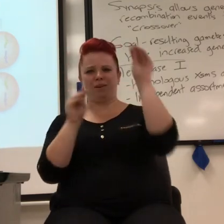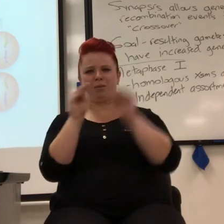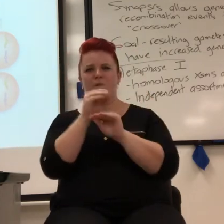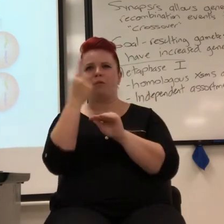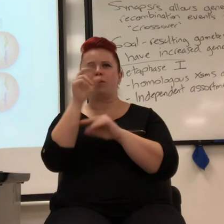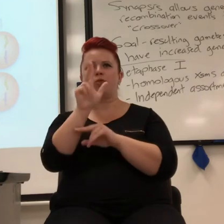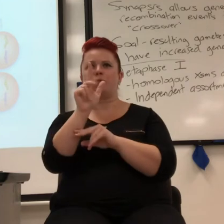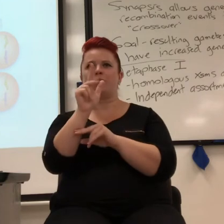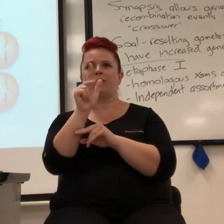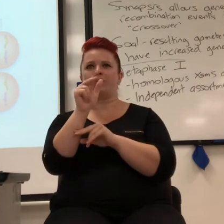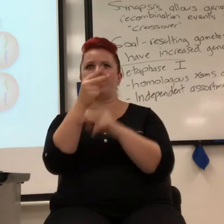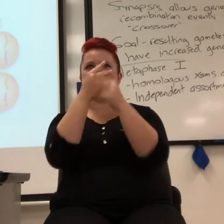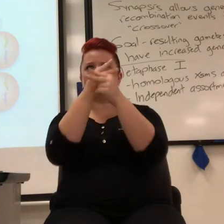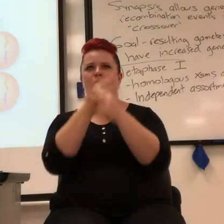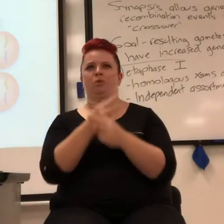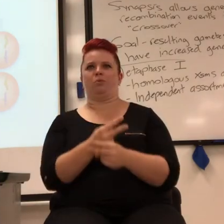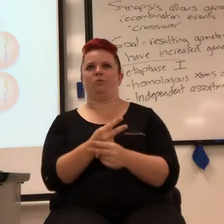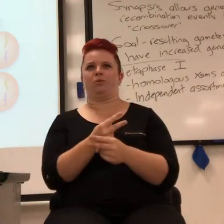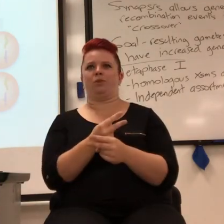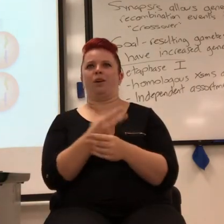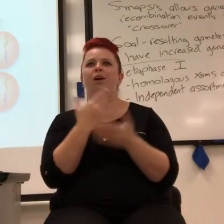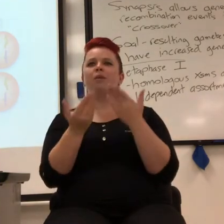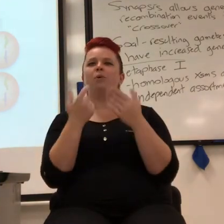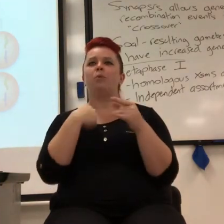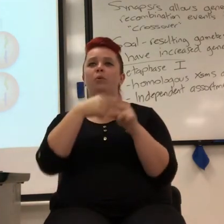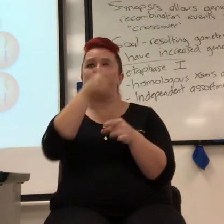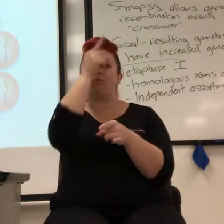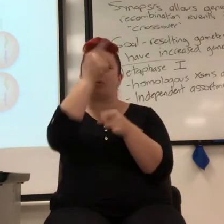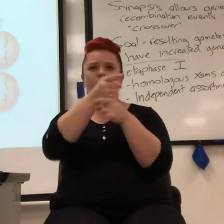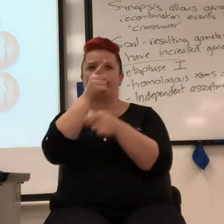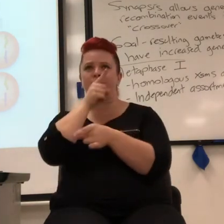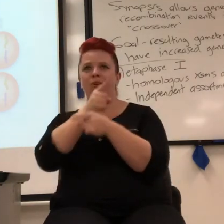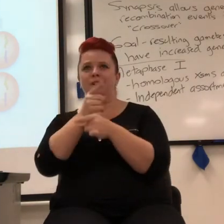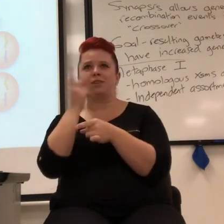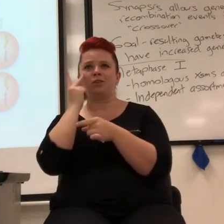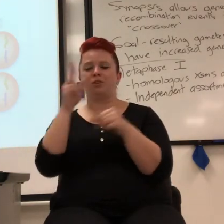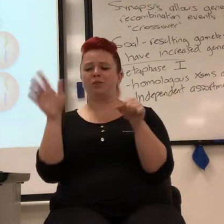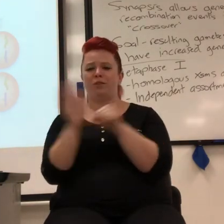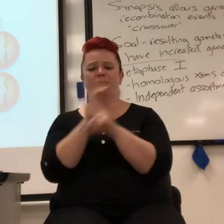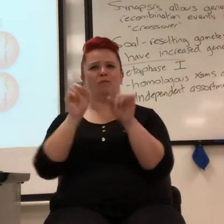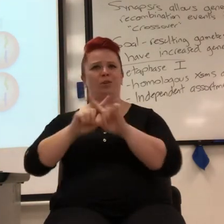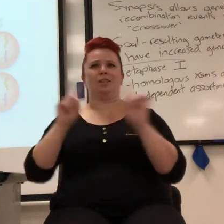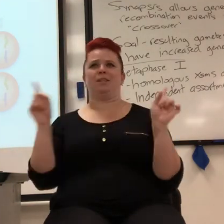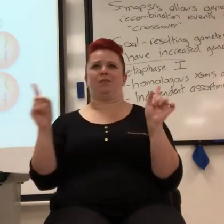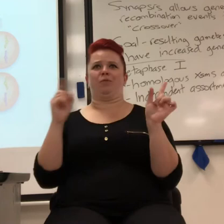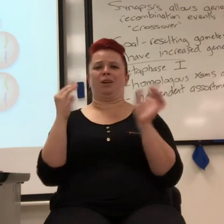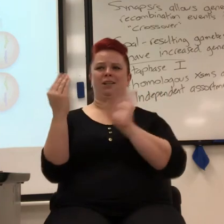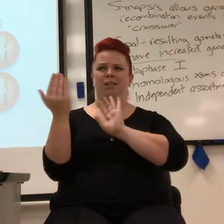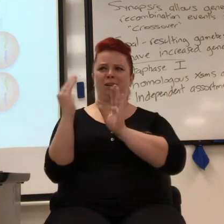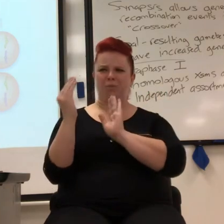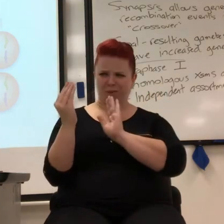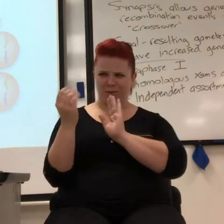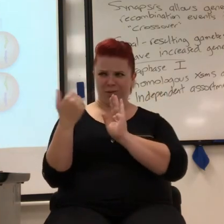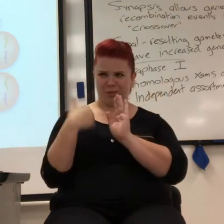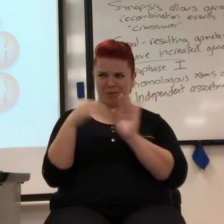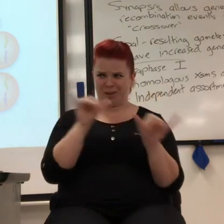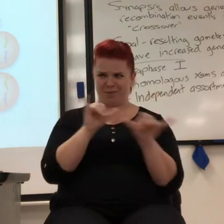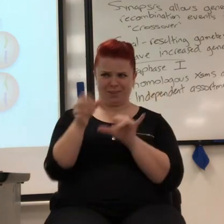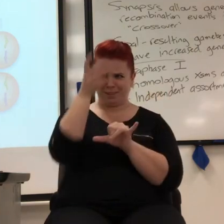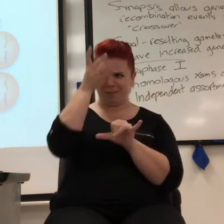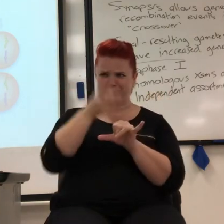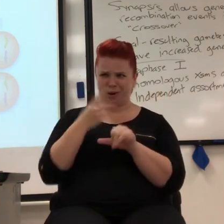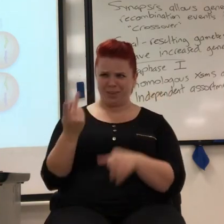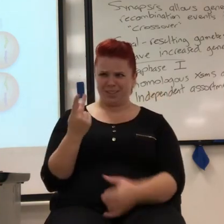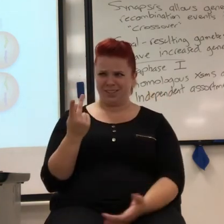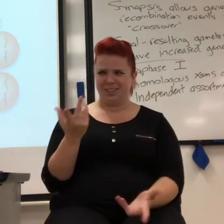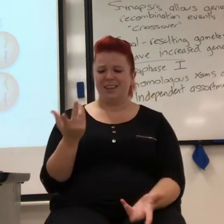have a sibling that doesn't look anything like you. Like, do we have the same parents? You know,